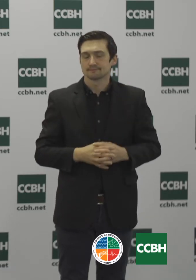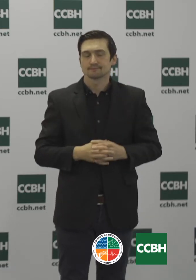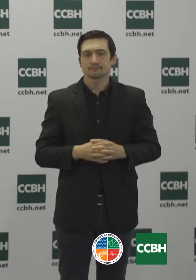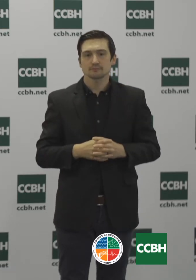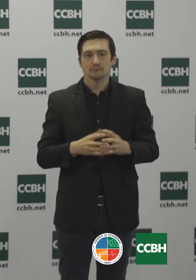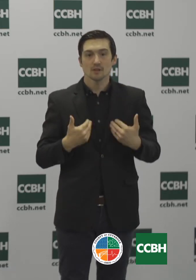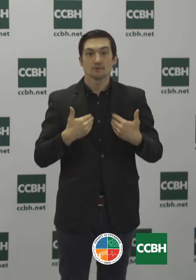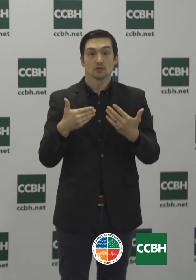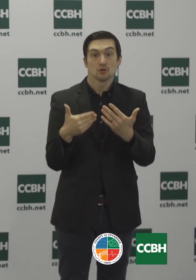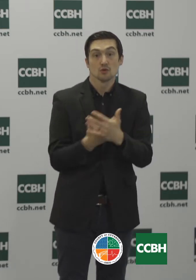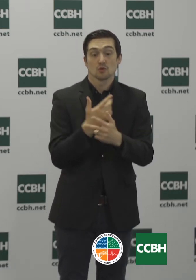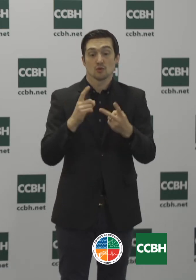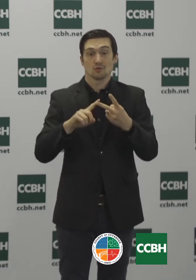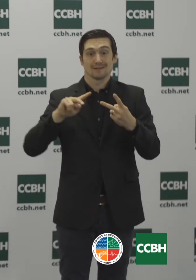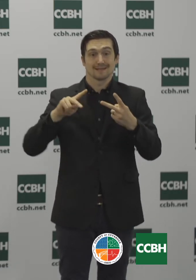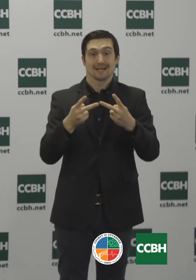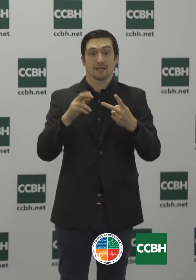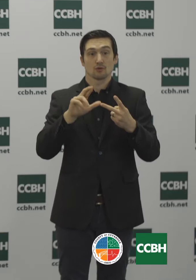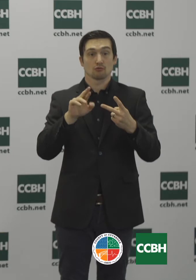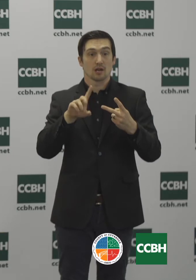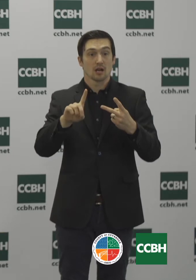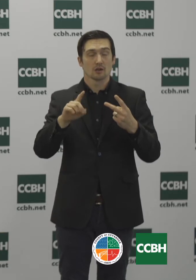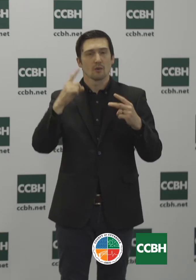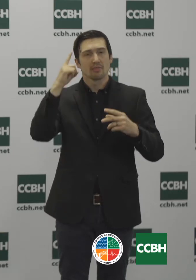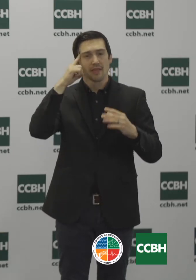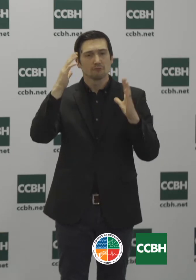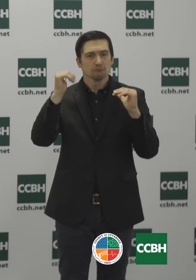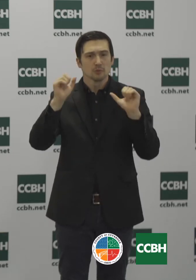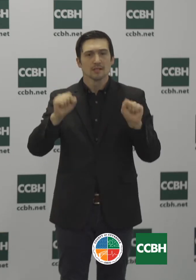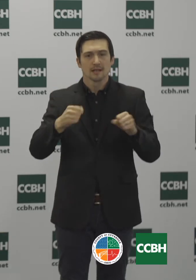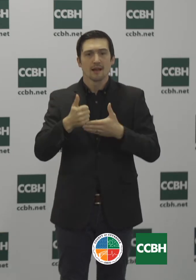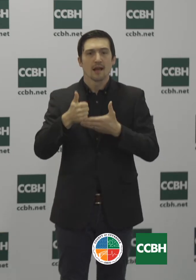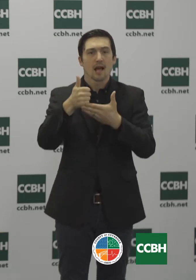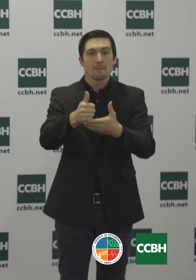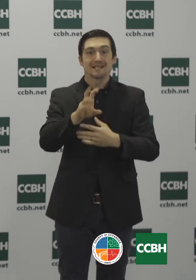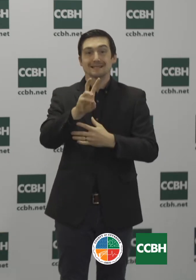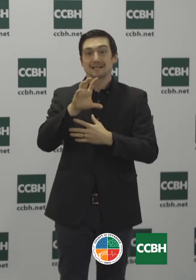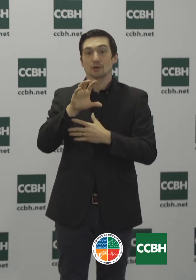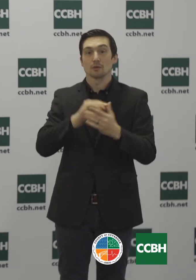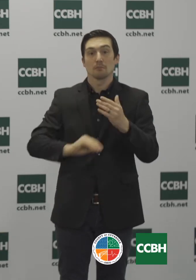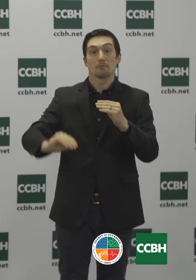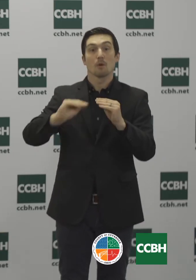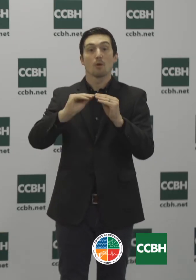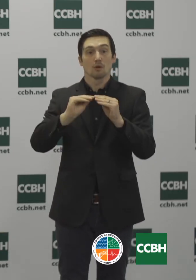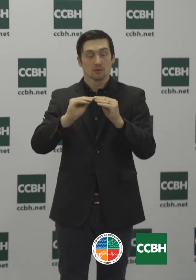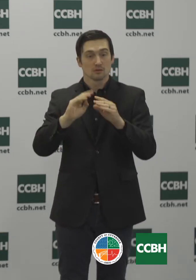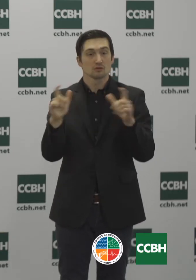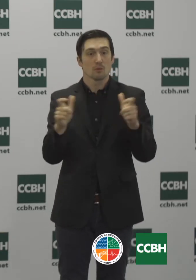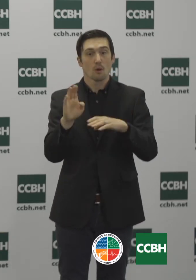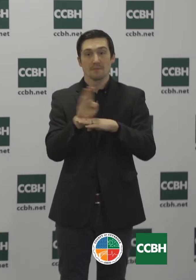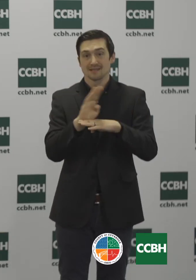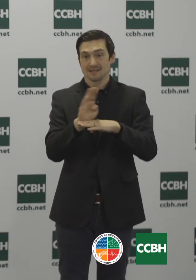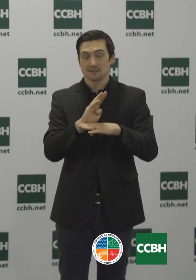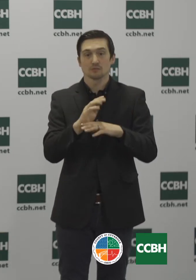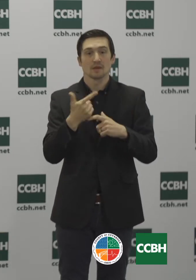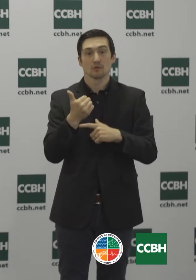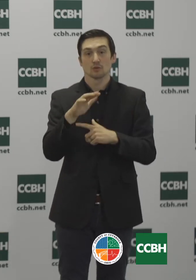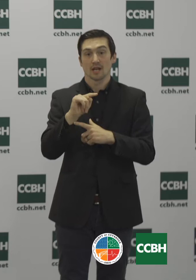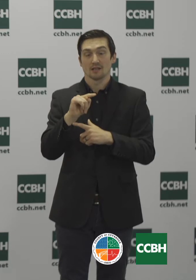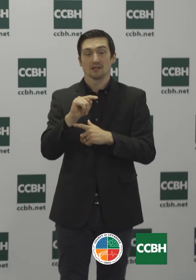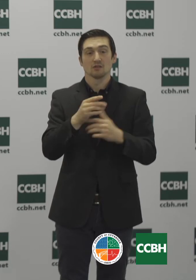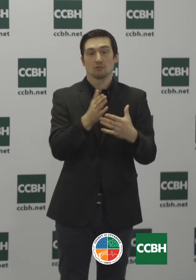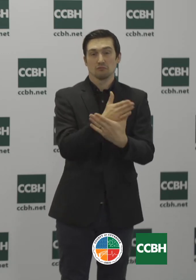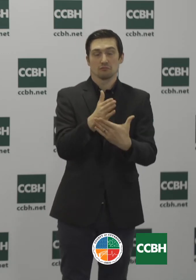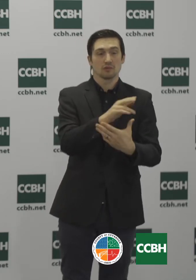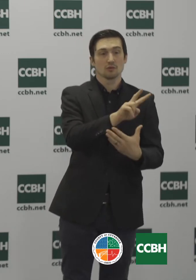new round, we anticipate being able to help 600 more local small businesses throughout our county with grants from